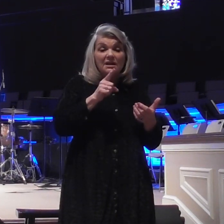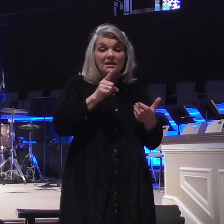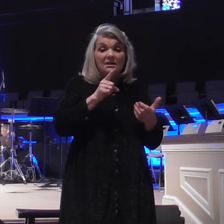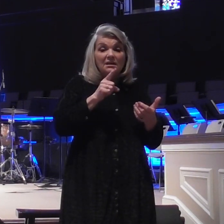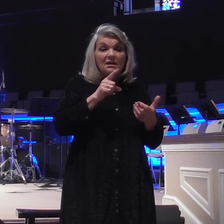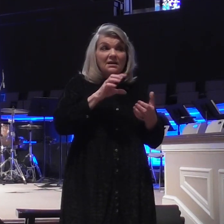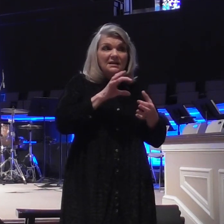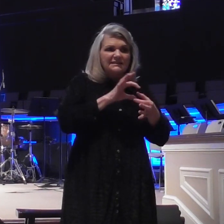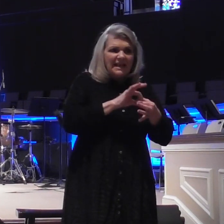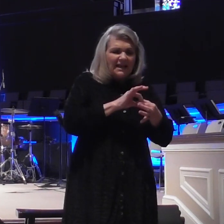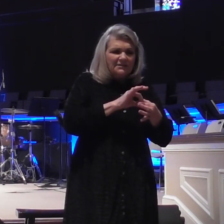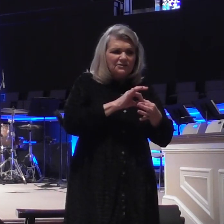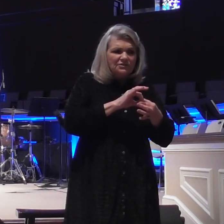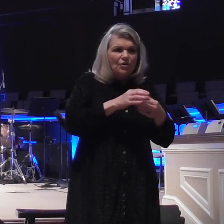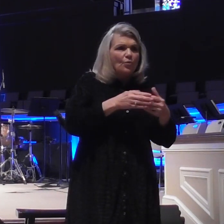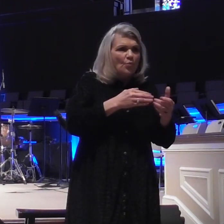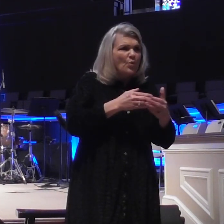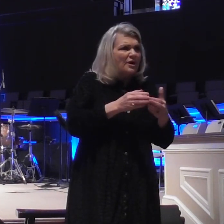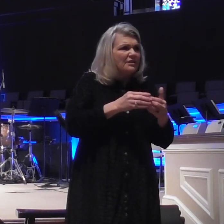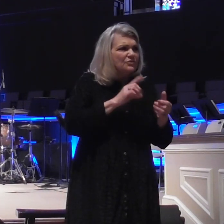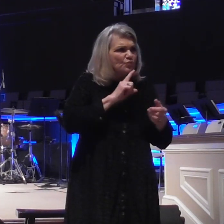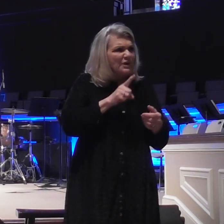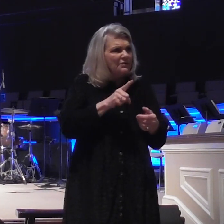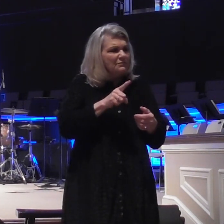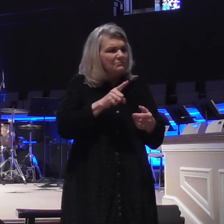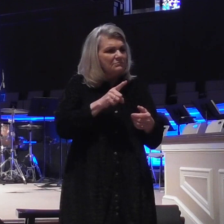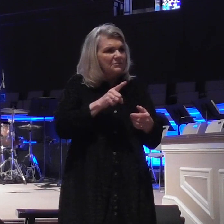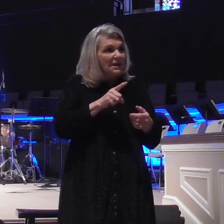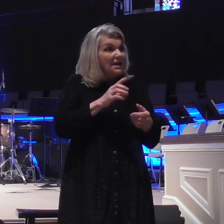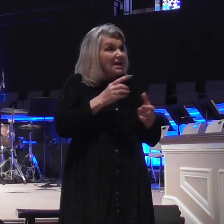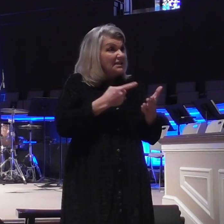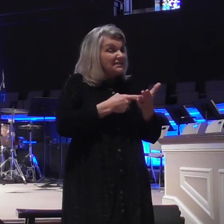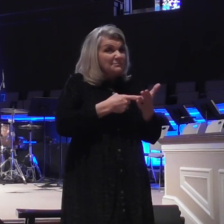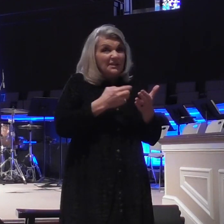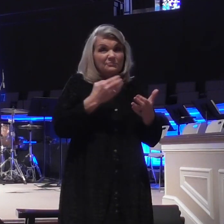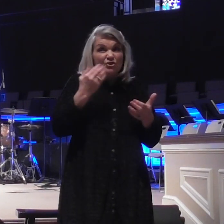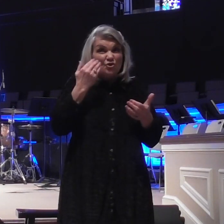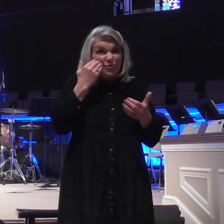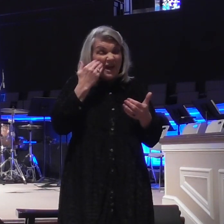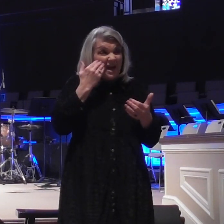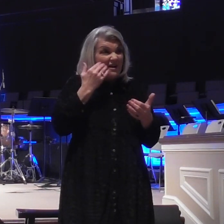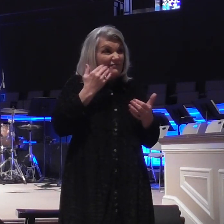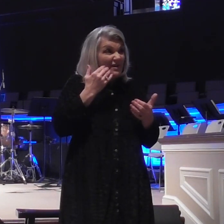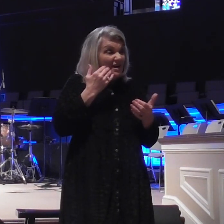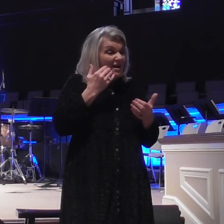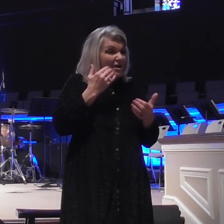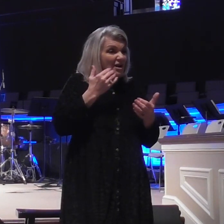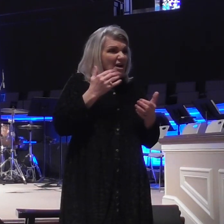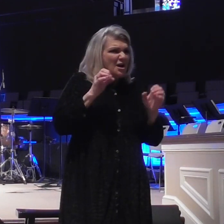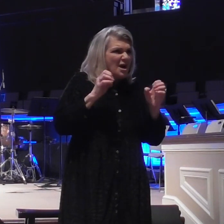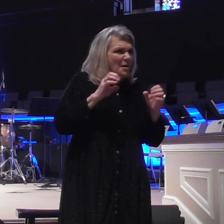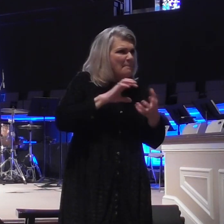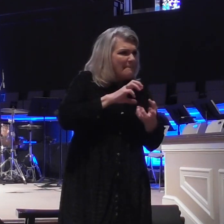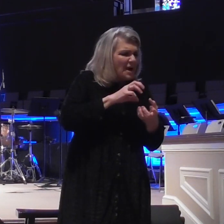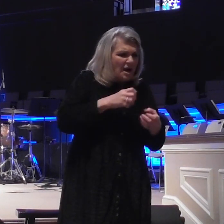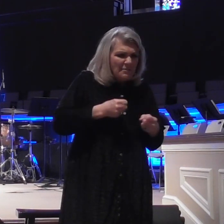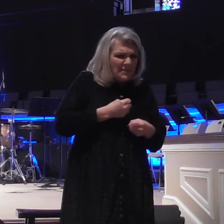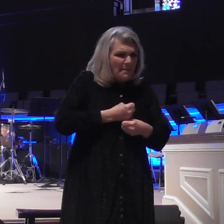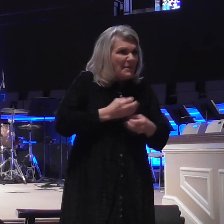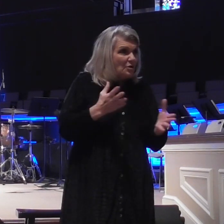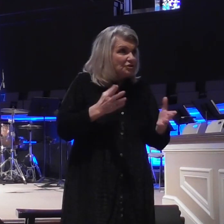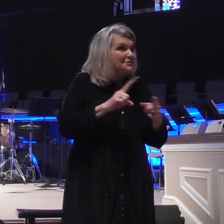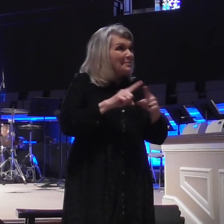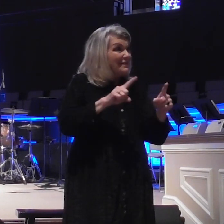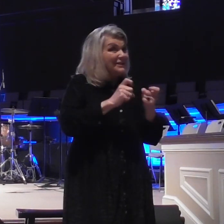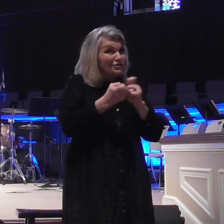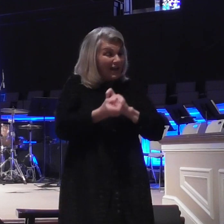had false emotions or drawn the wrong conclusions about emotions? And so emotions are real, but they change. And